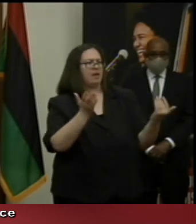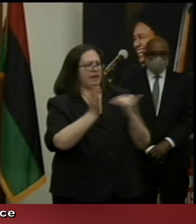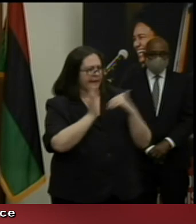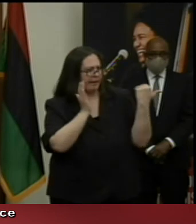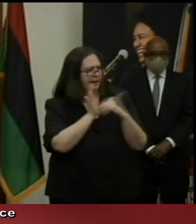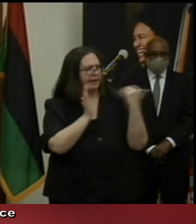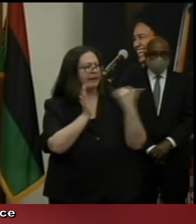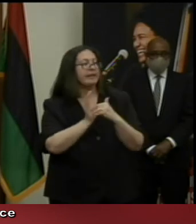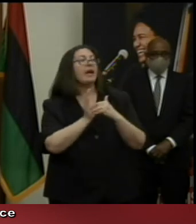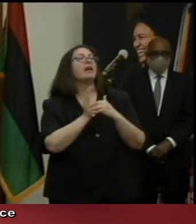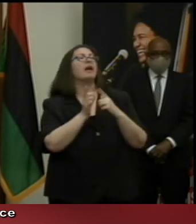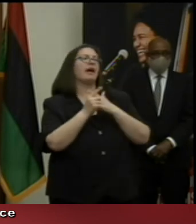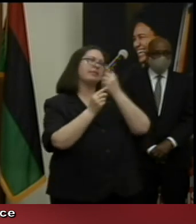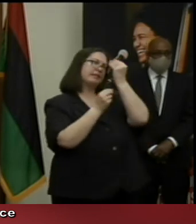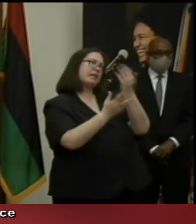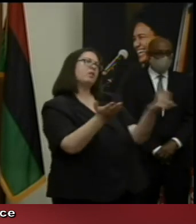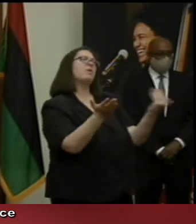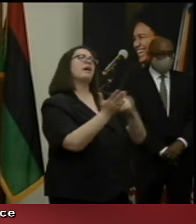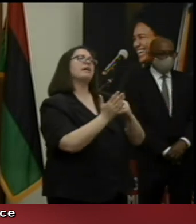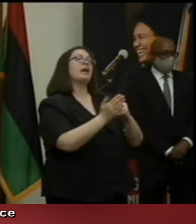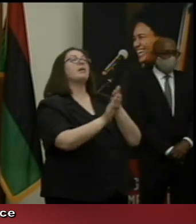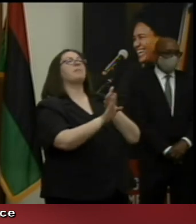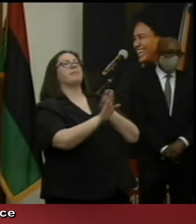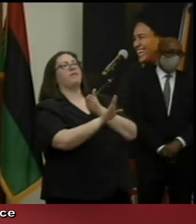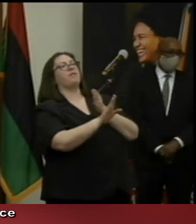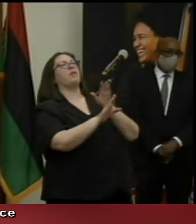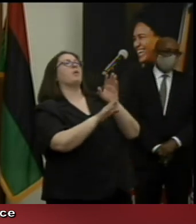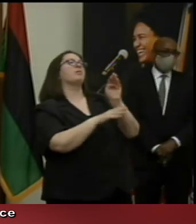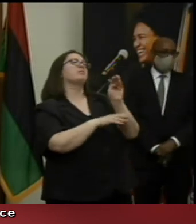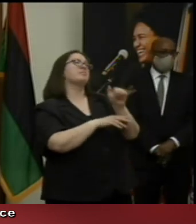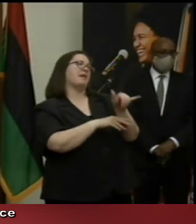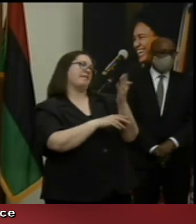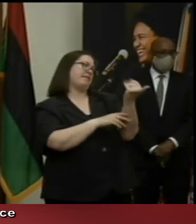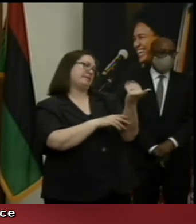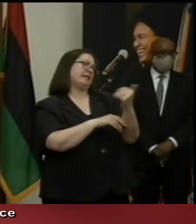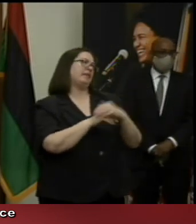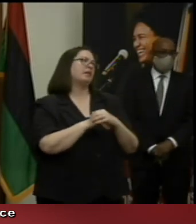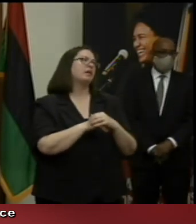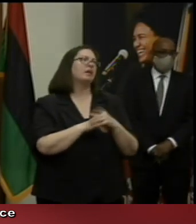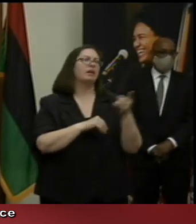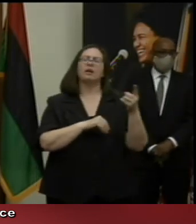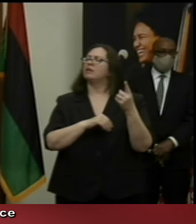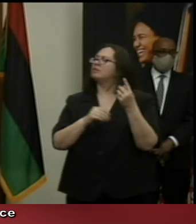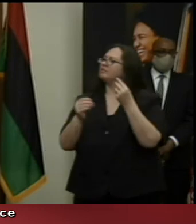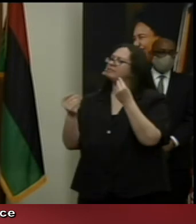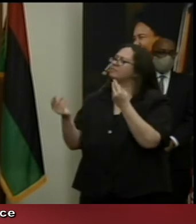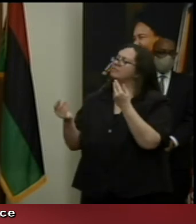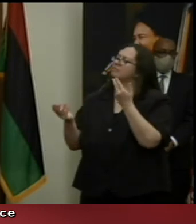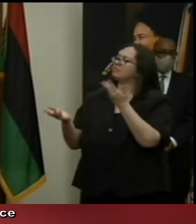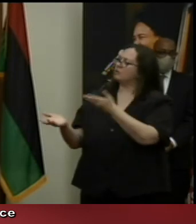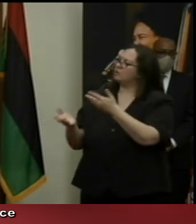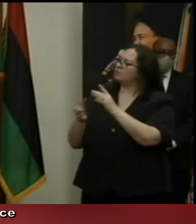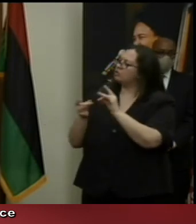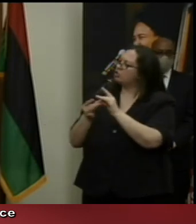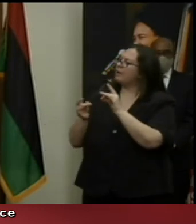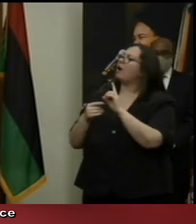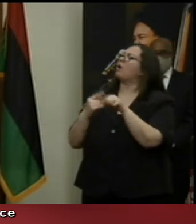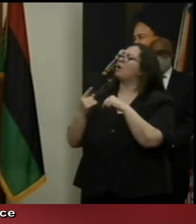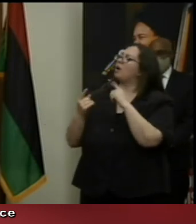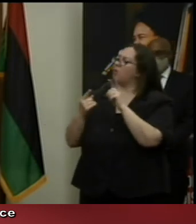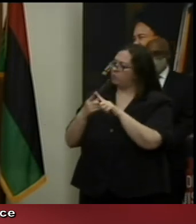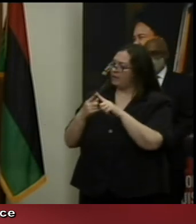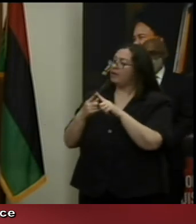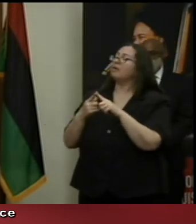15th. Mary, you mentioned you've already started to think about what this looks like, when we do come back.